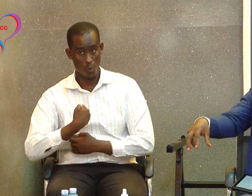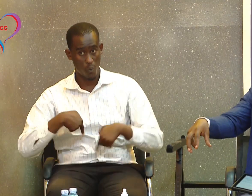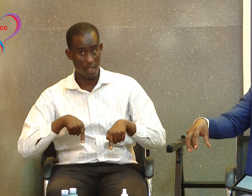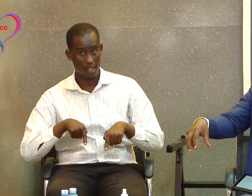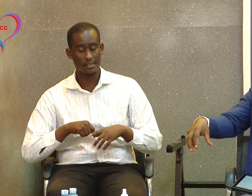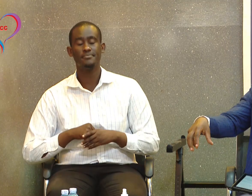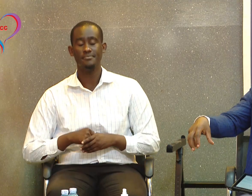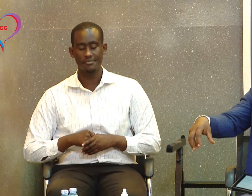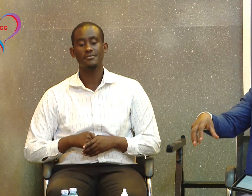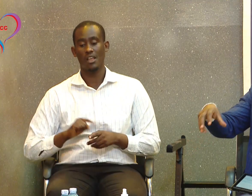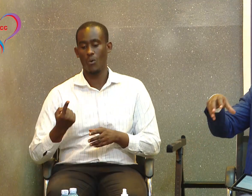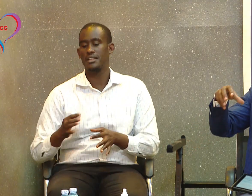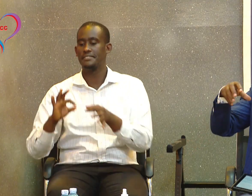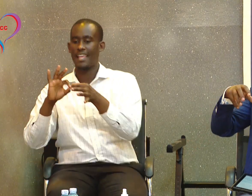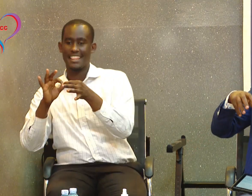are an